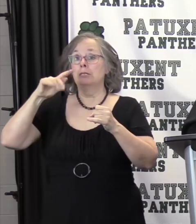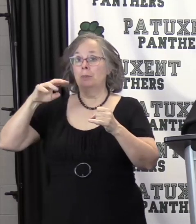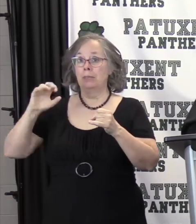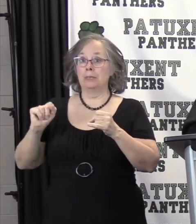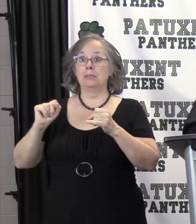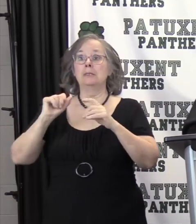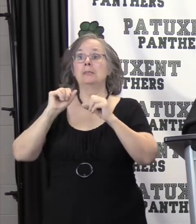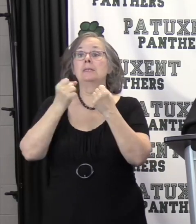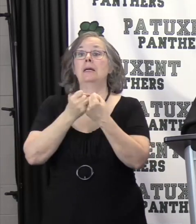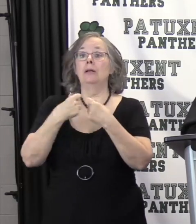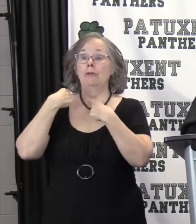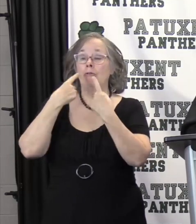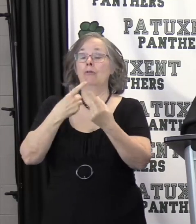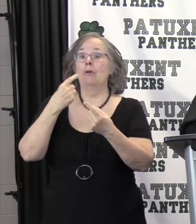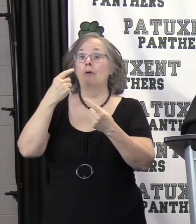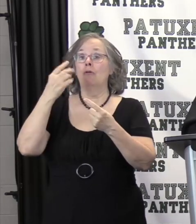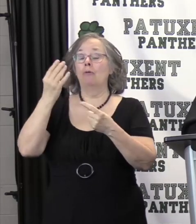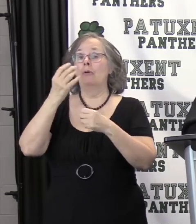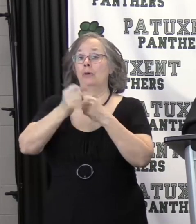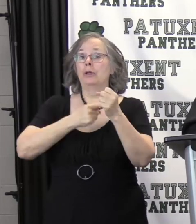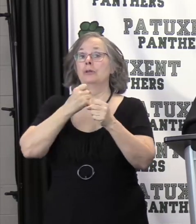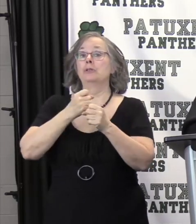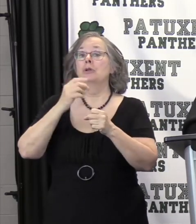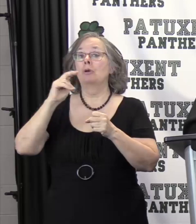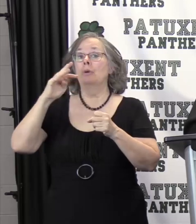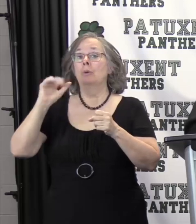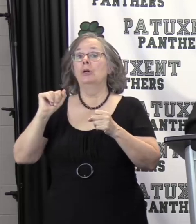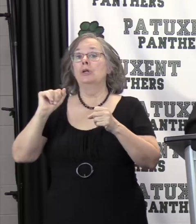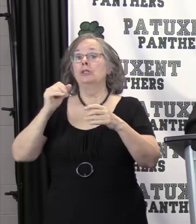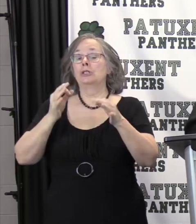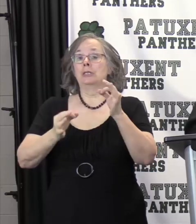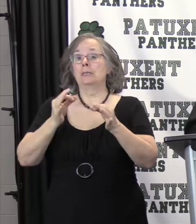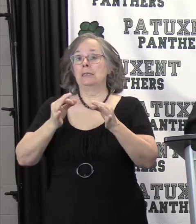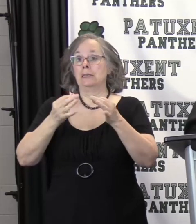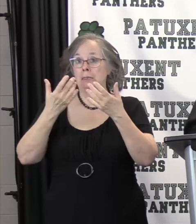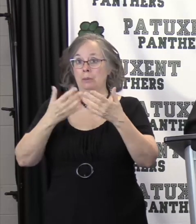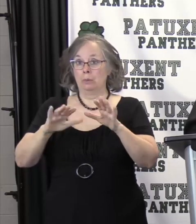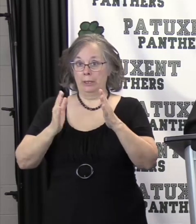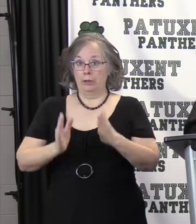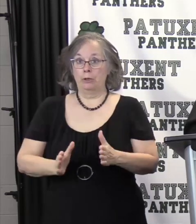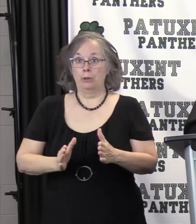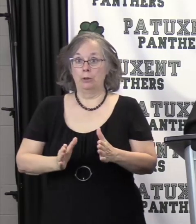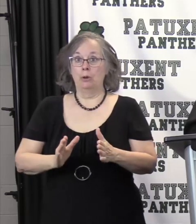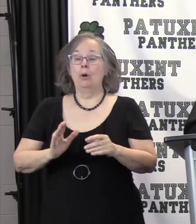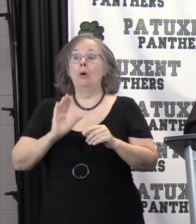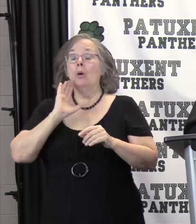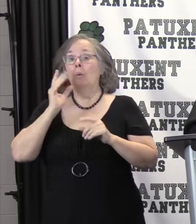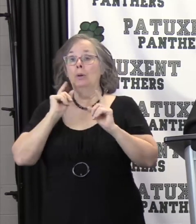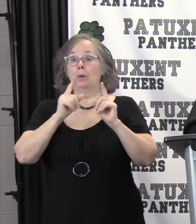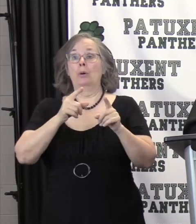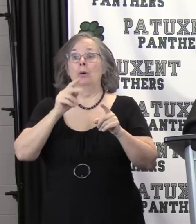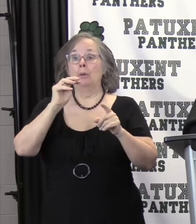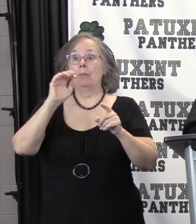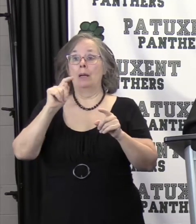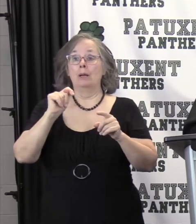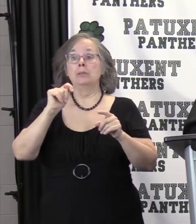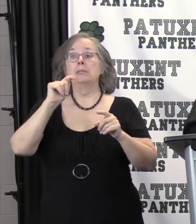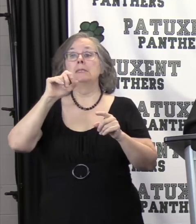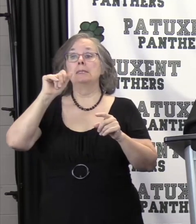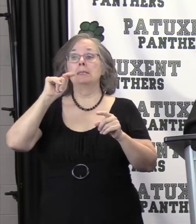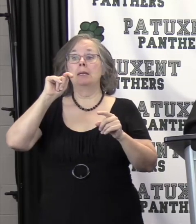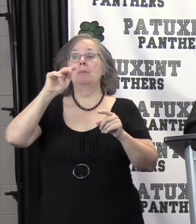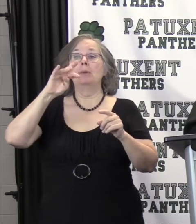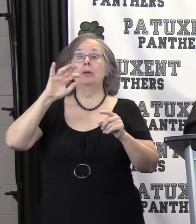is a PHS Criminal Justice Completer. Celia will attend Mount St. Mary's College in the fall to study